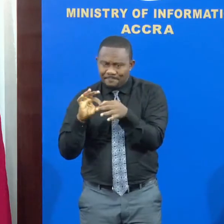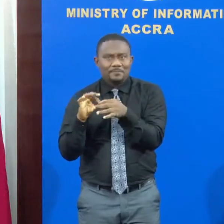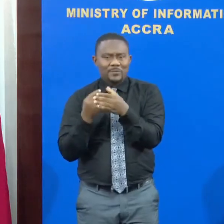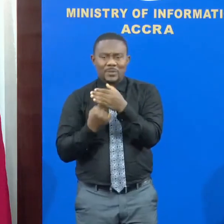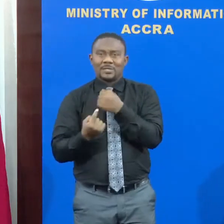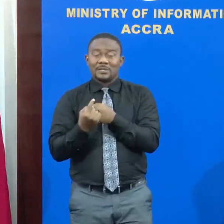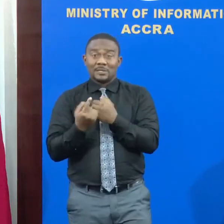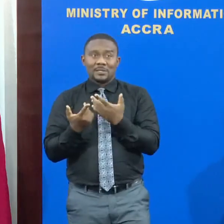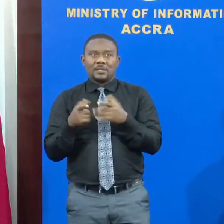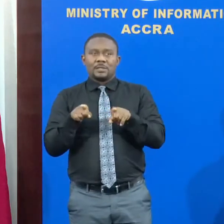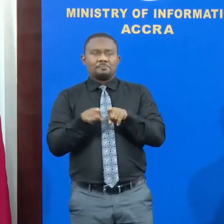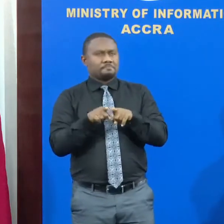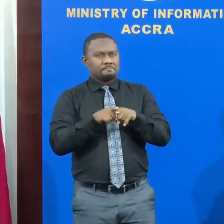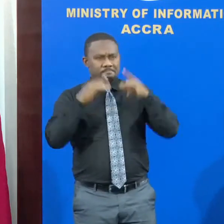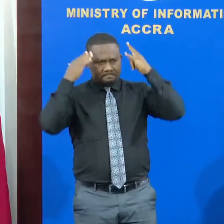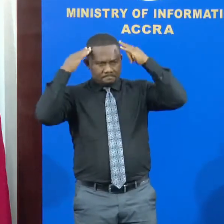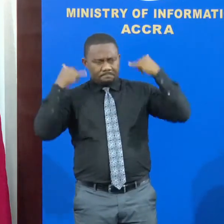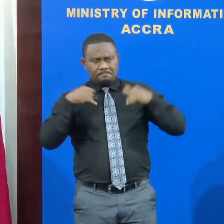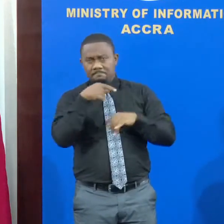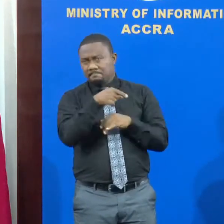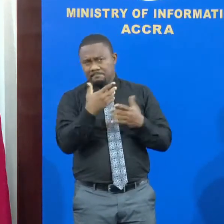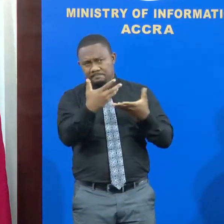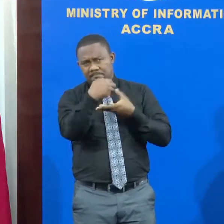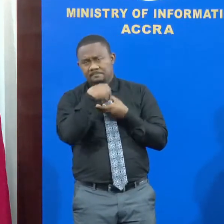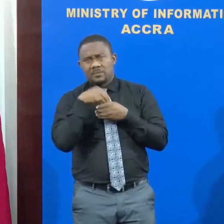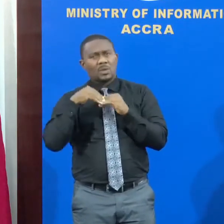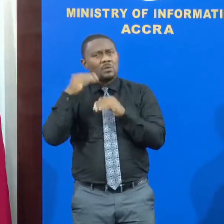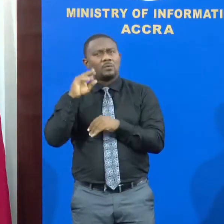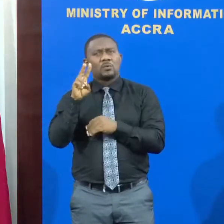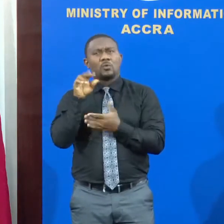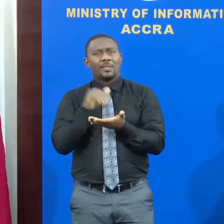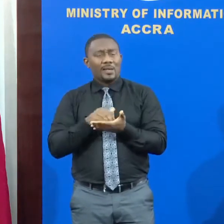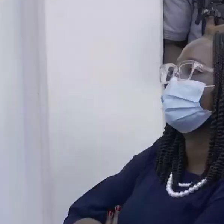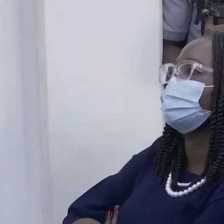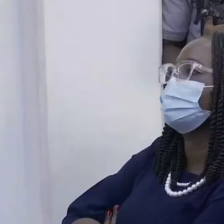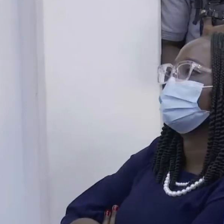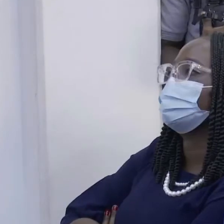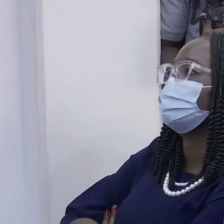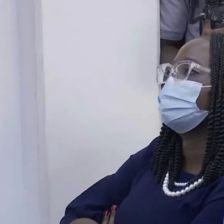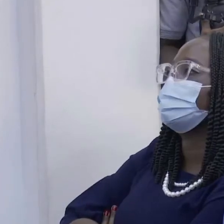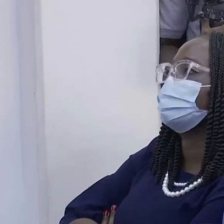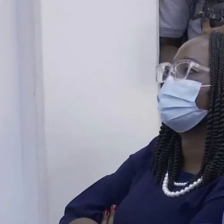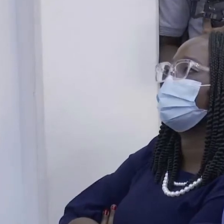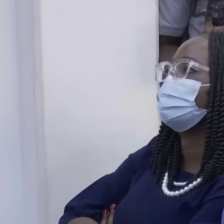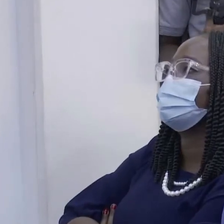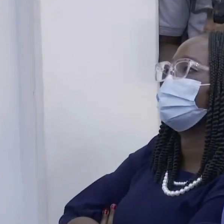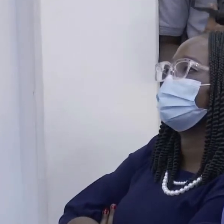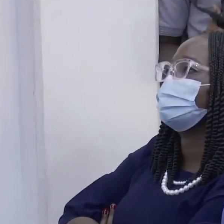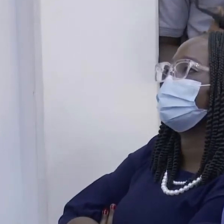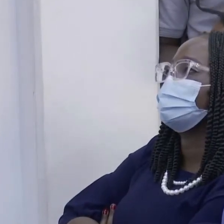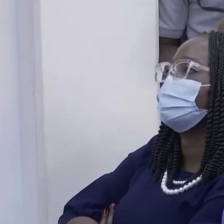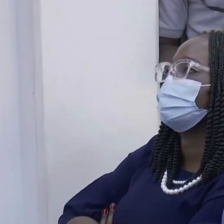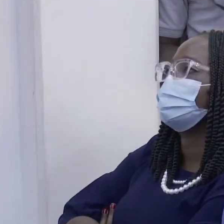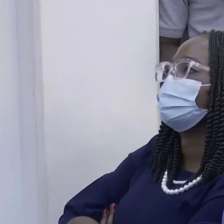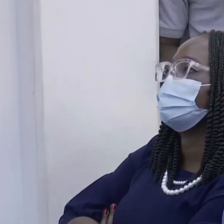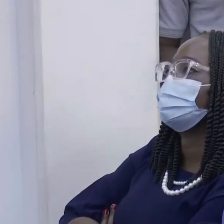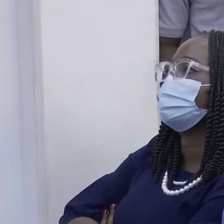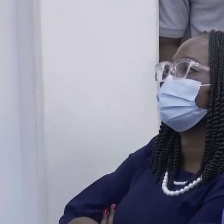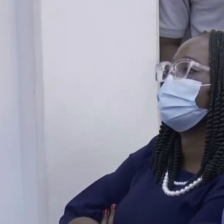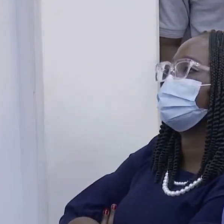liaised with the Judicial Service of Ghana to recruit over 2,000 Ghanaians as and train over 2,000 Ghanaians